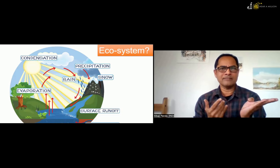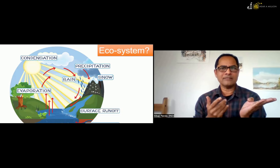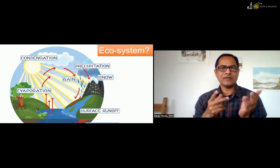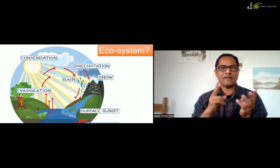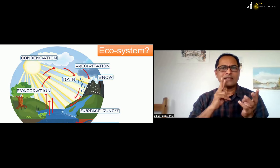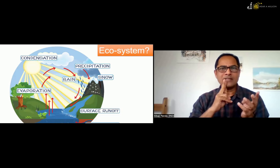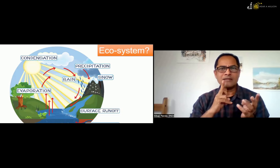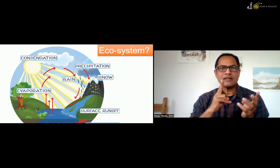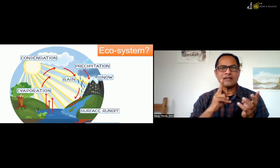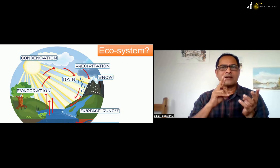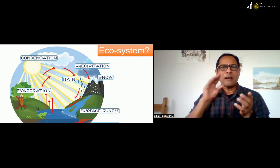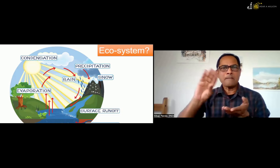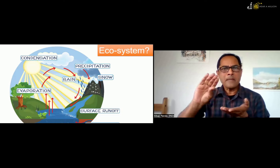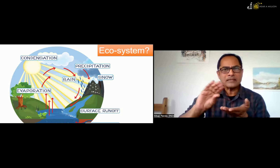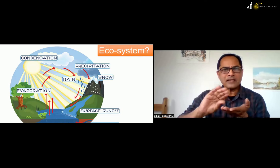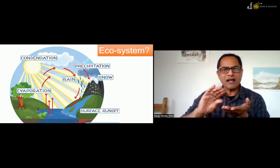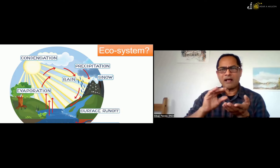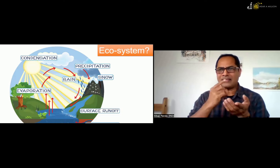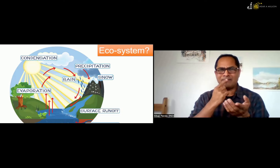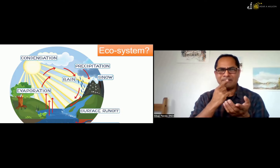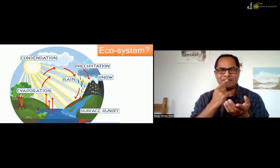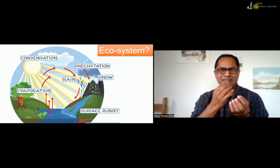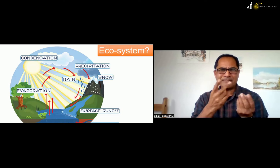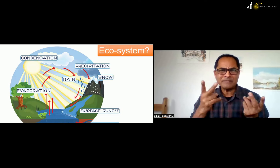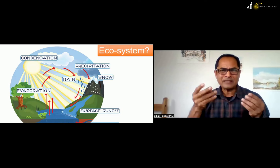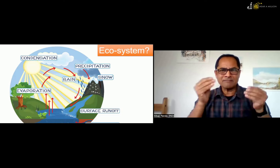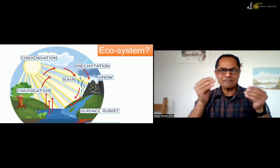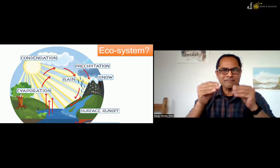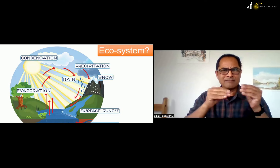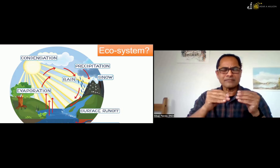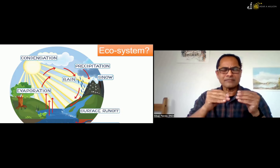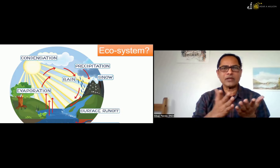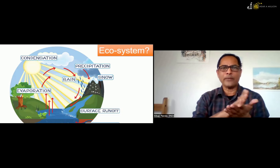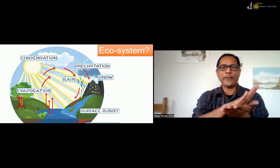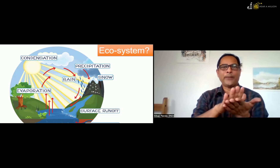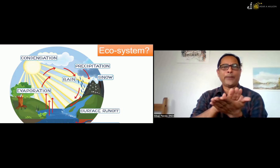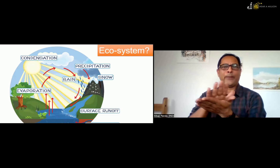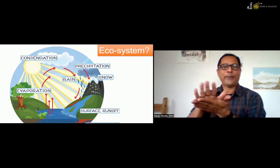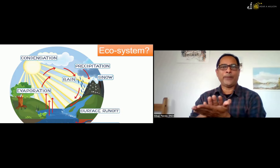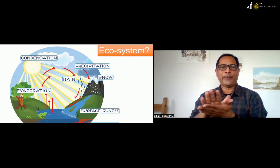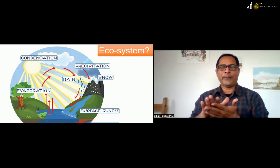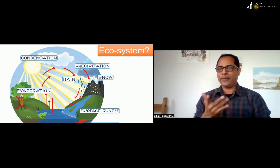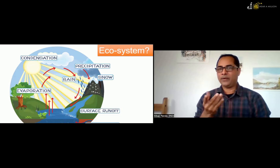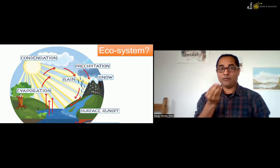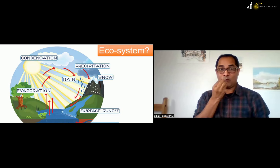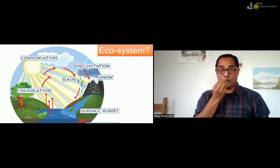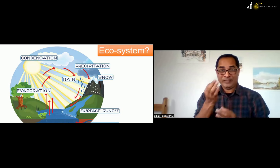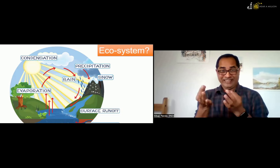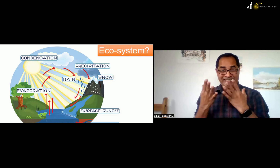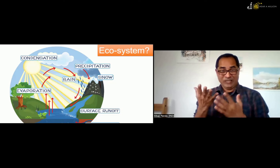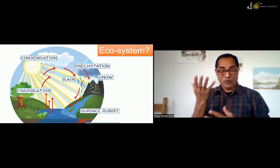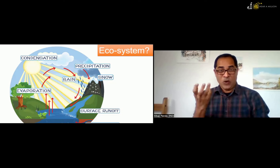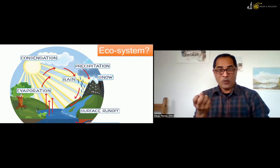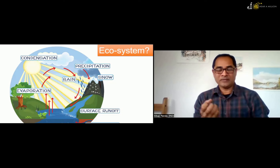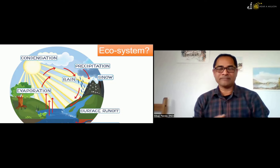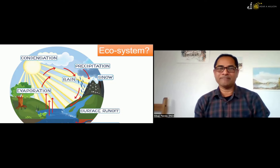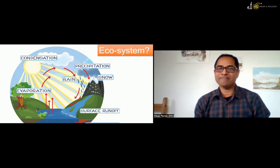do you get tasty food? You need the items, right? You need masala, you need vegetables, you